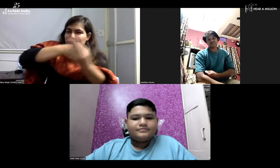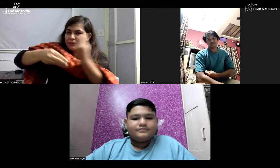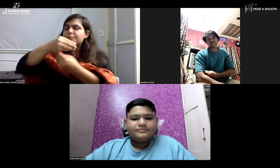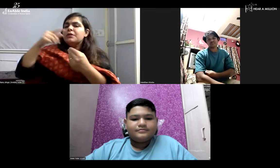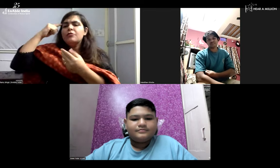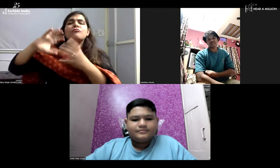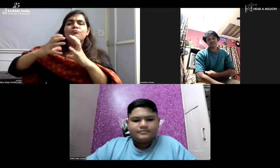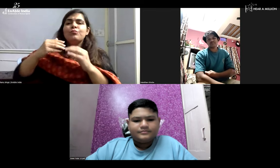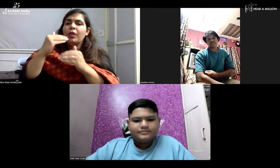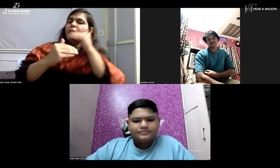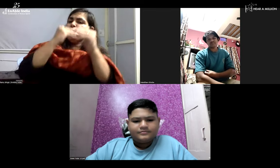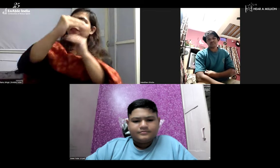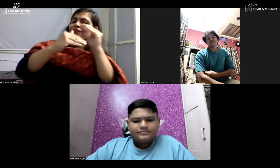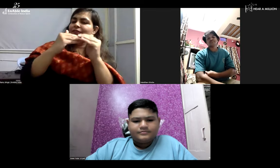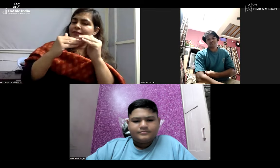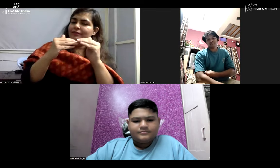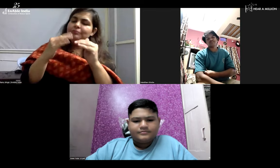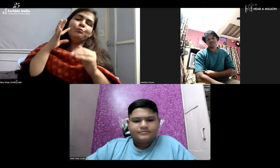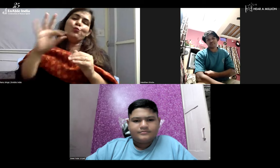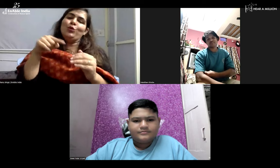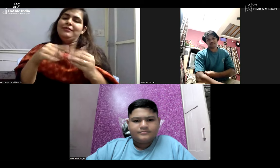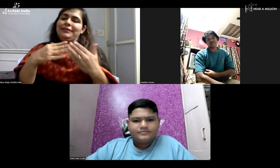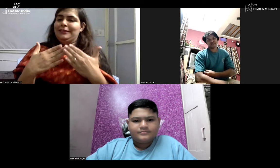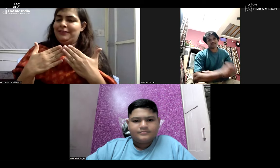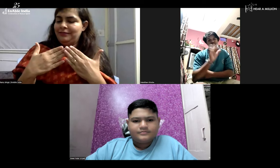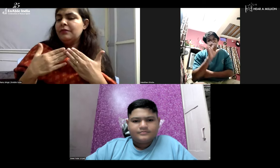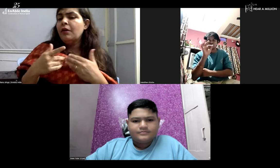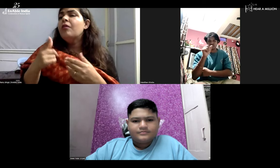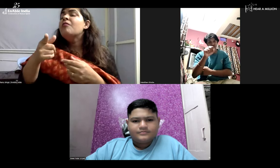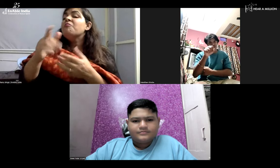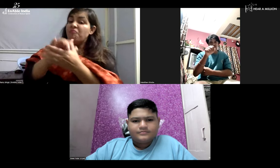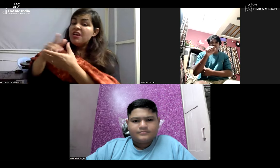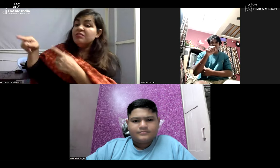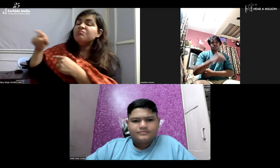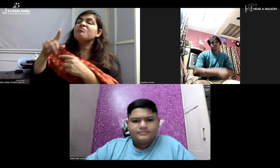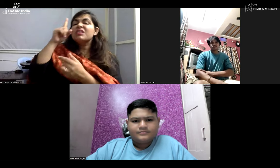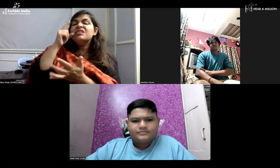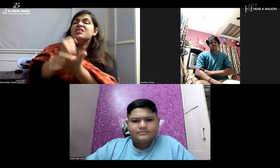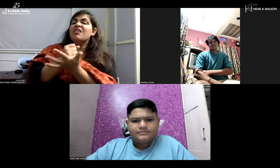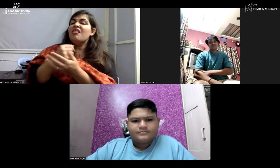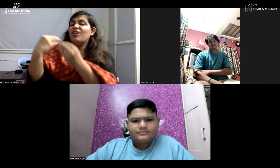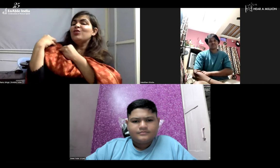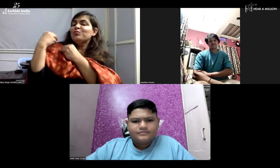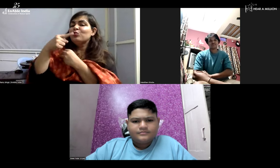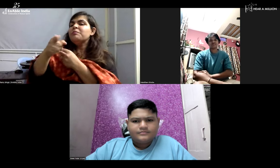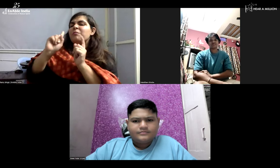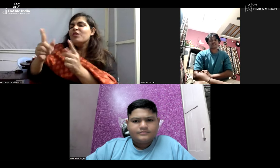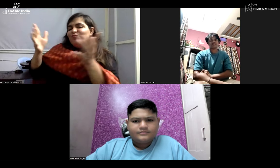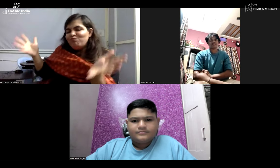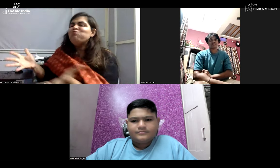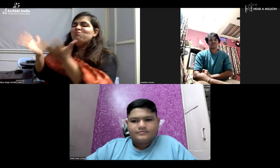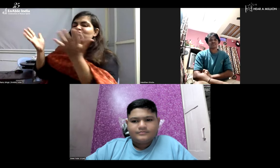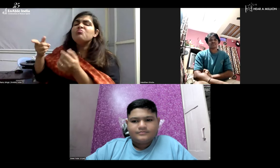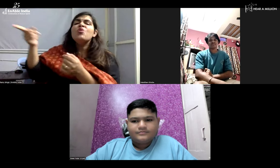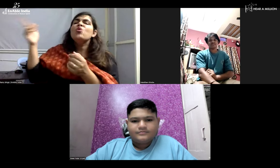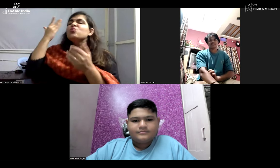while growing up, they go past so many years, they keep talking with each other, and they do not get